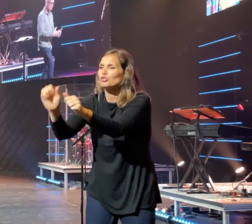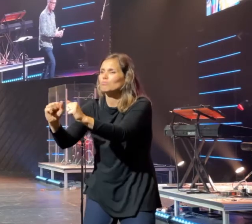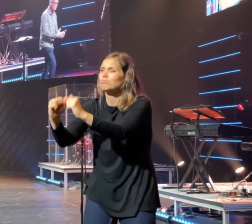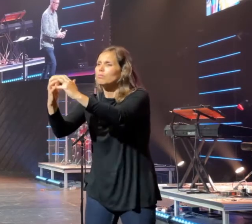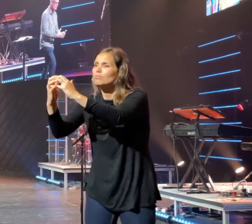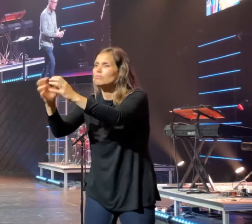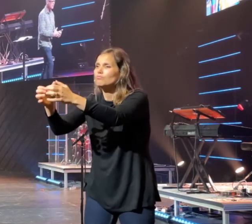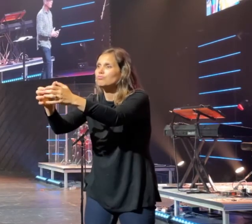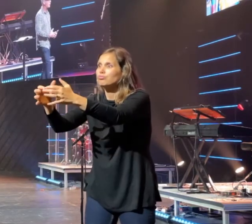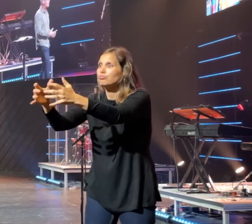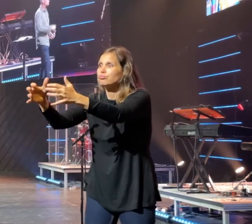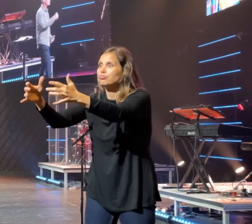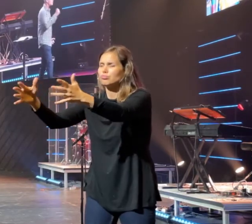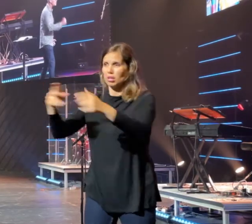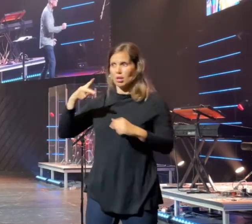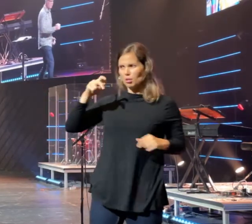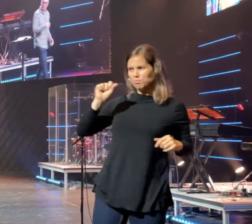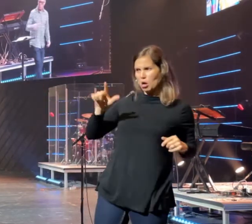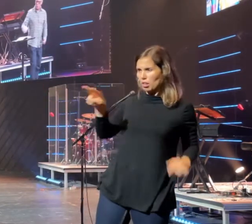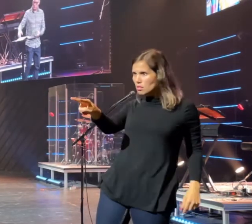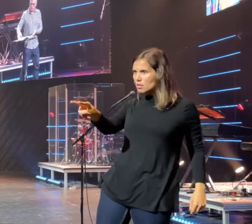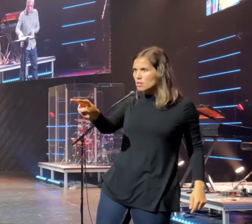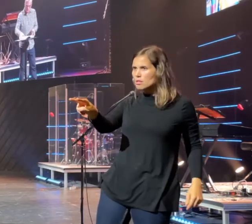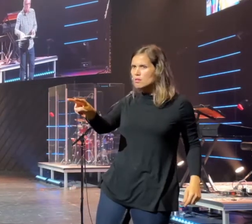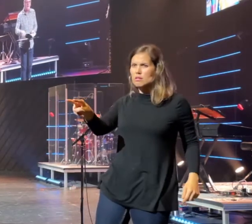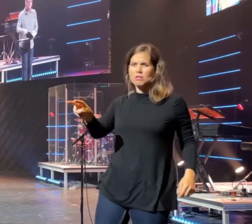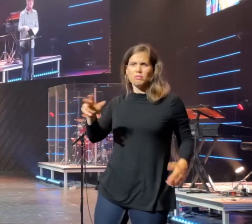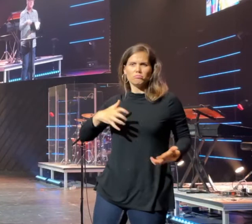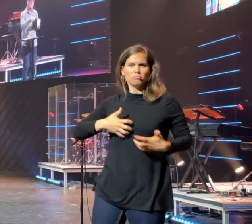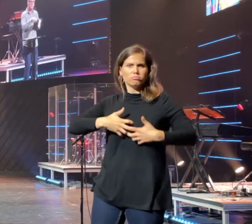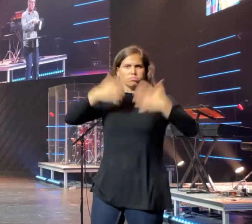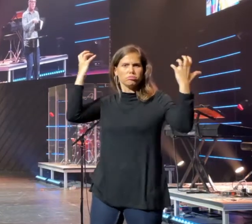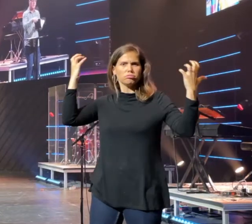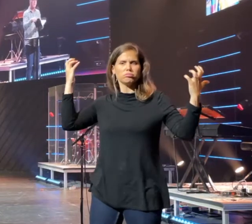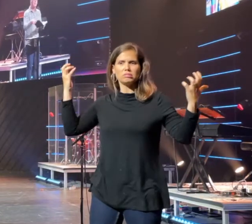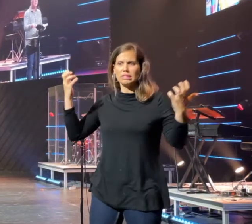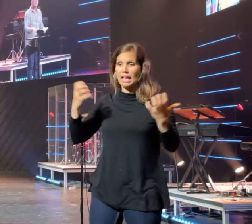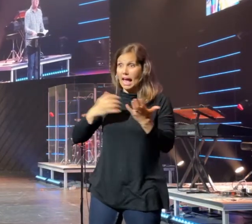the Church of Jesus Christ. And Paul was on a mission with letters and documentation